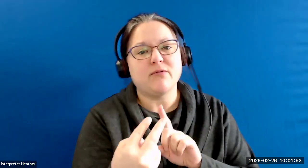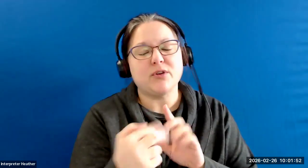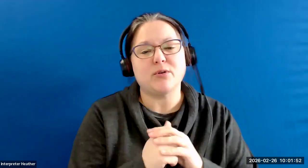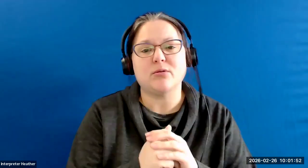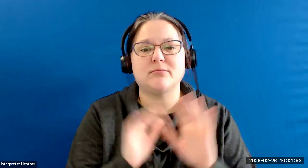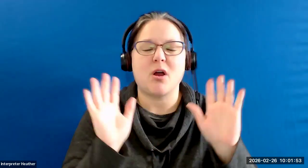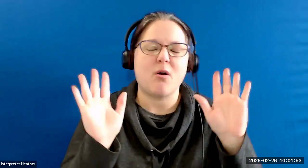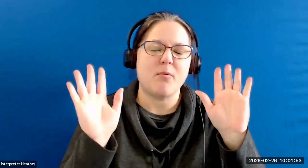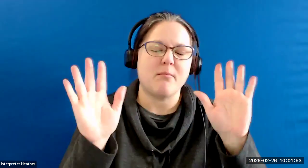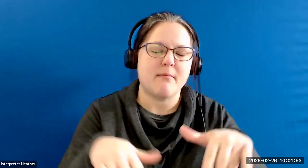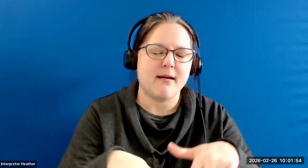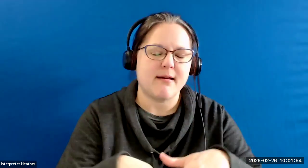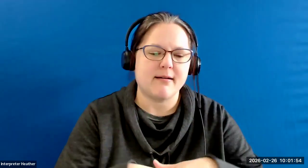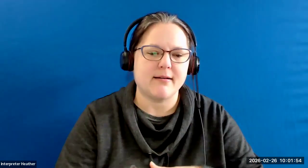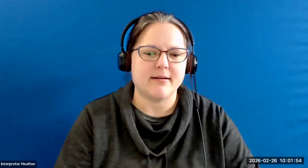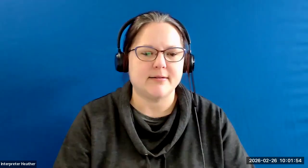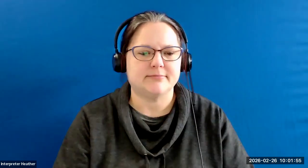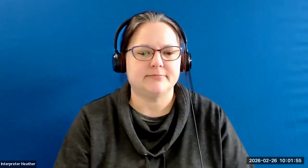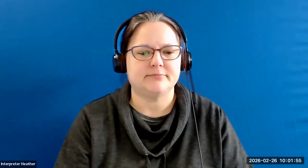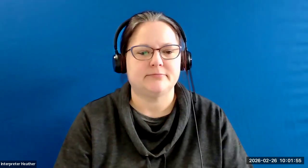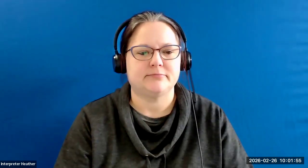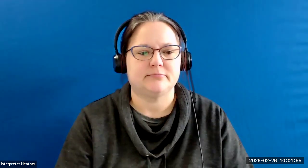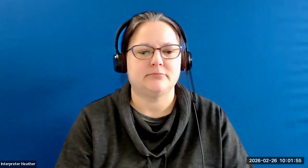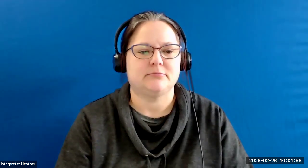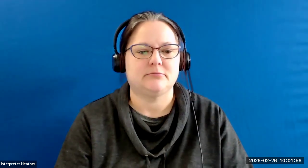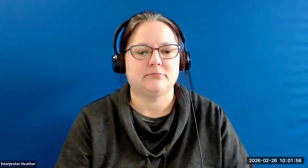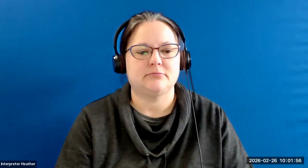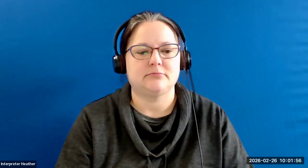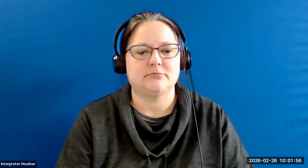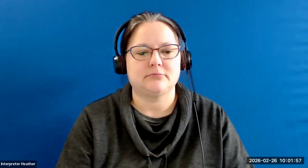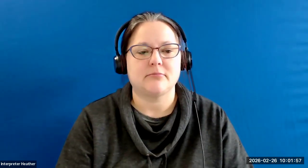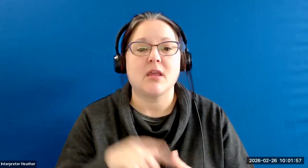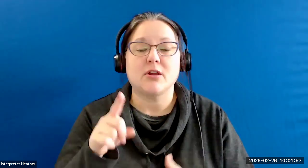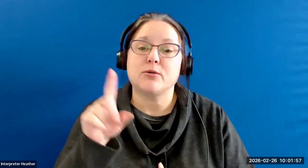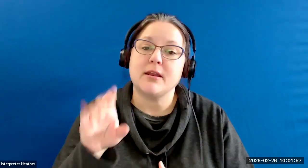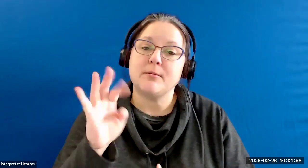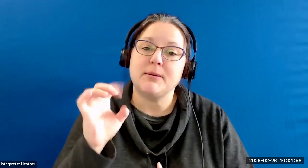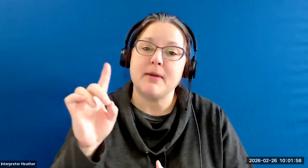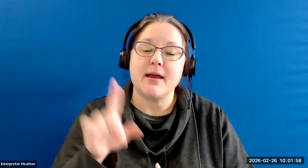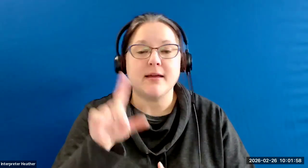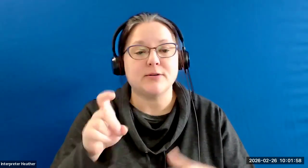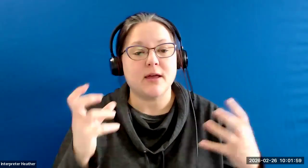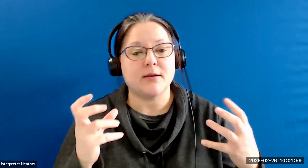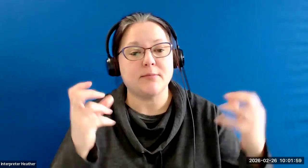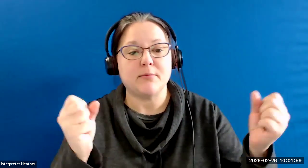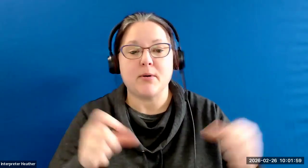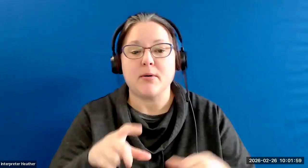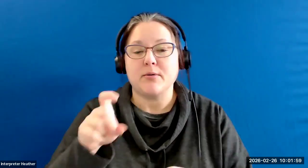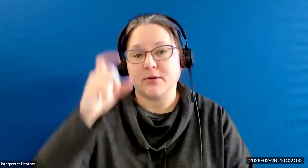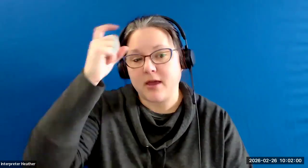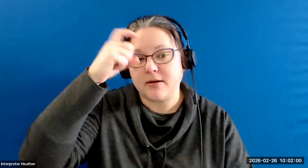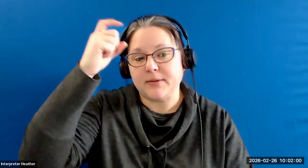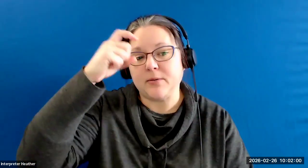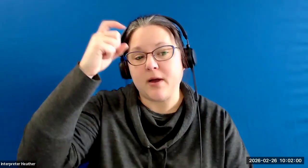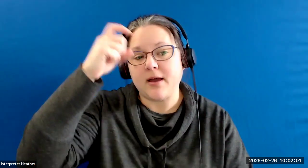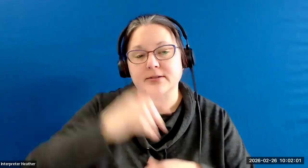My, oh my, yeah, yeah. You gotta be bad, you gotta be bold, you gotta